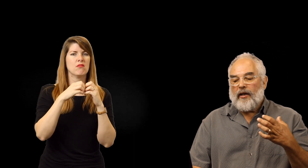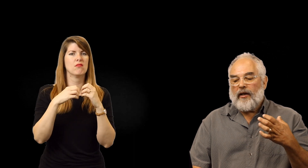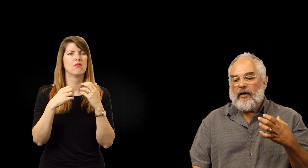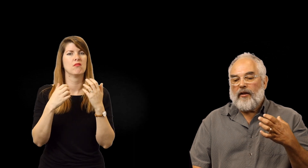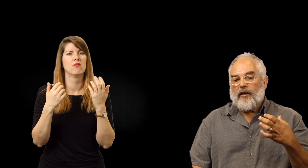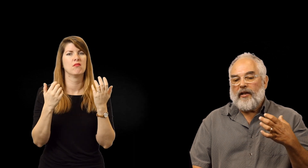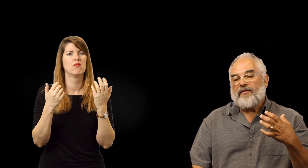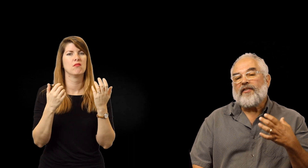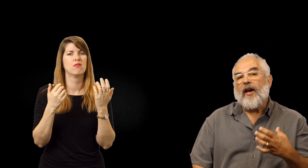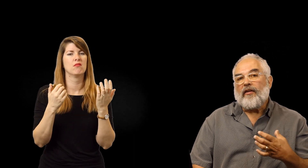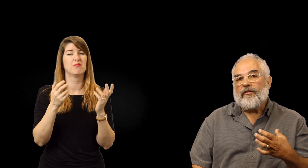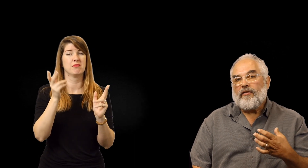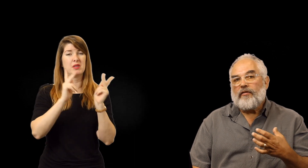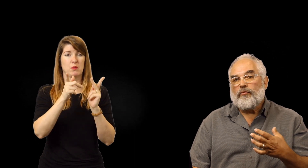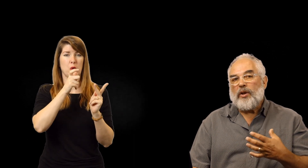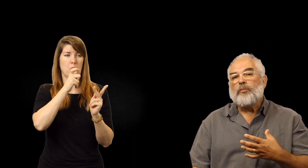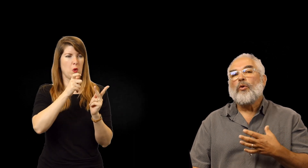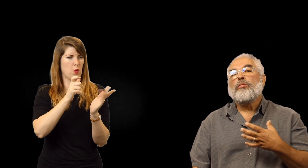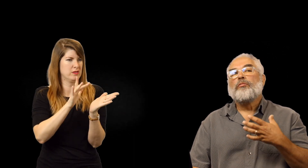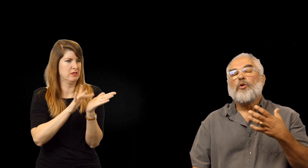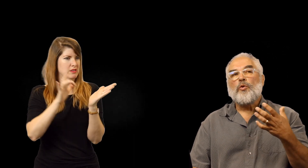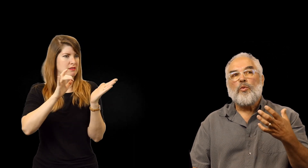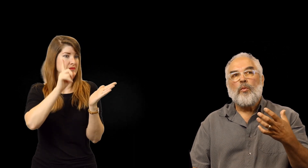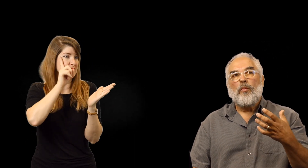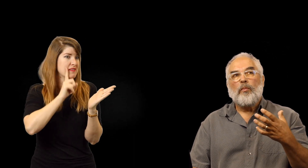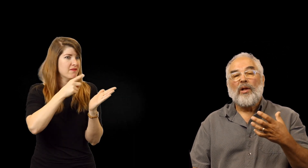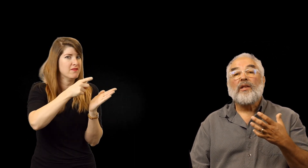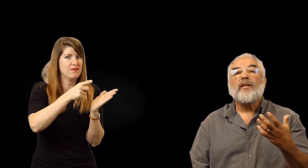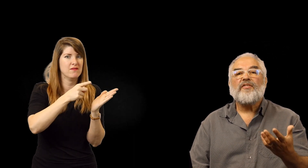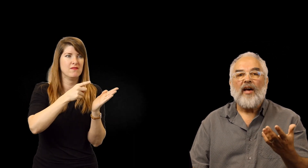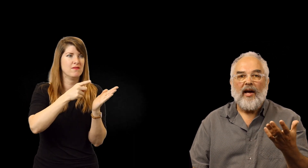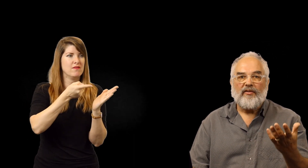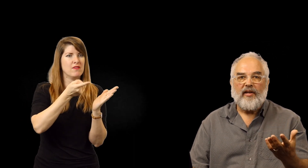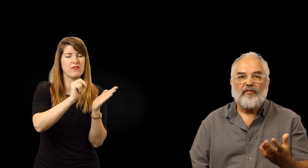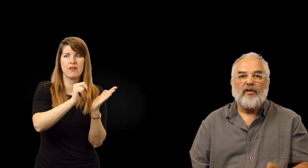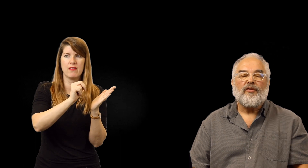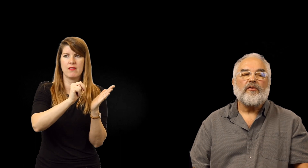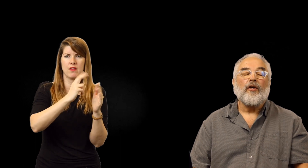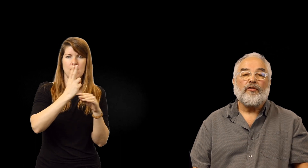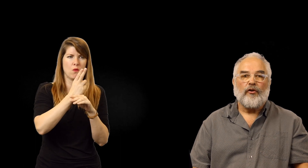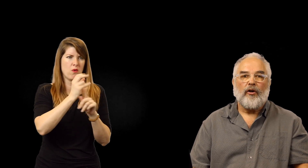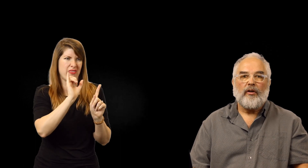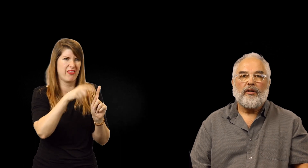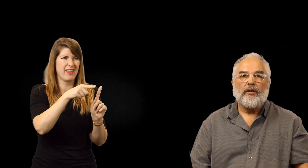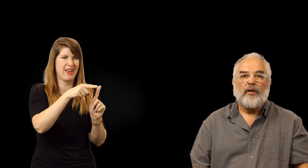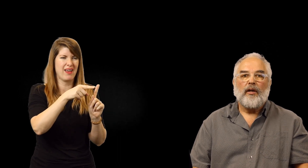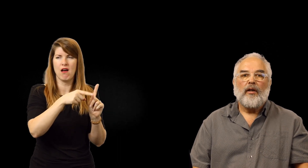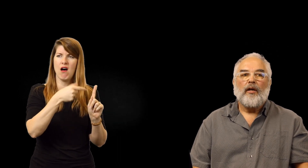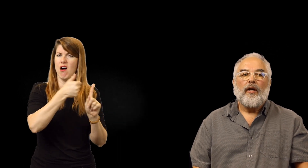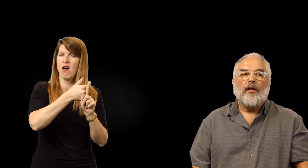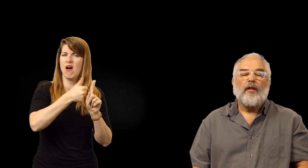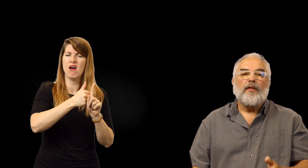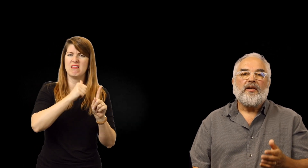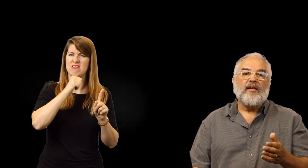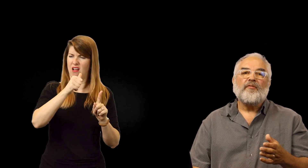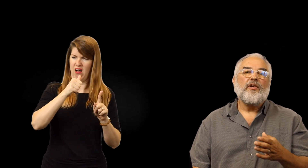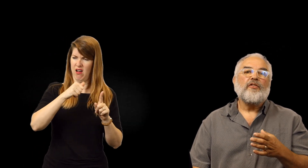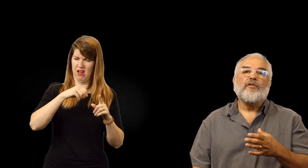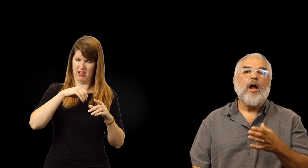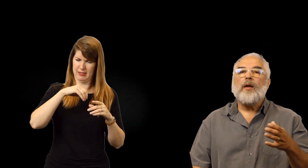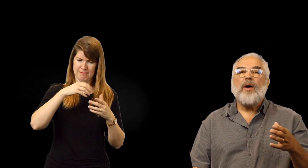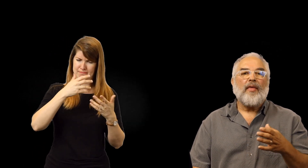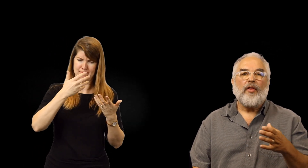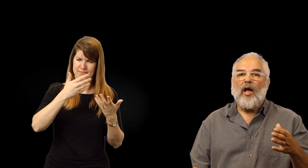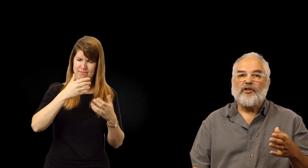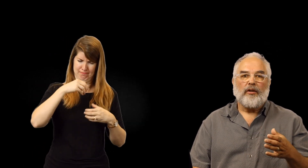That it says people who politicize deafness assert that deafness